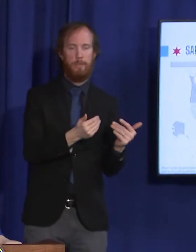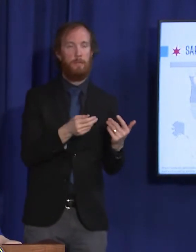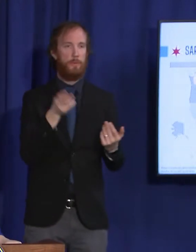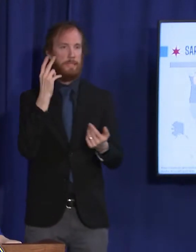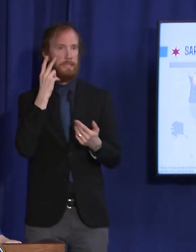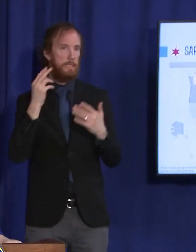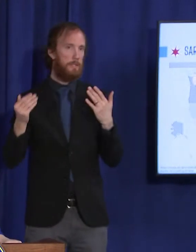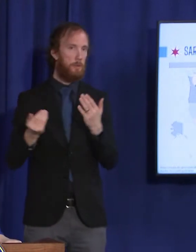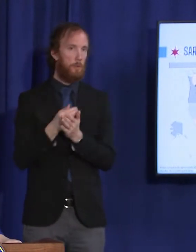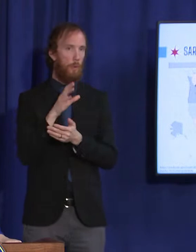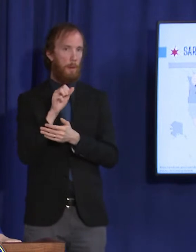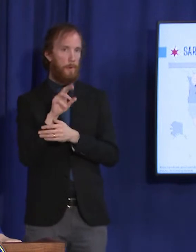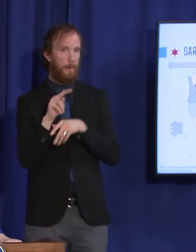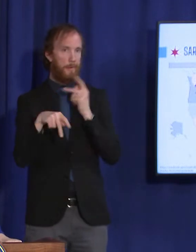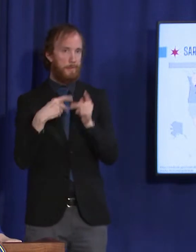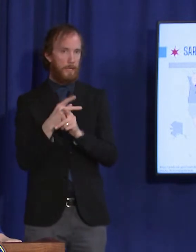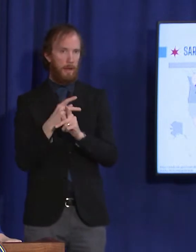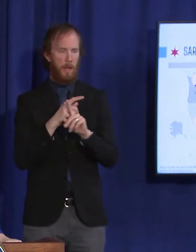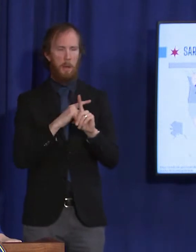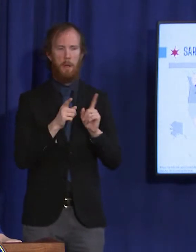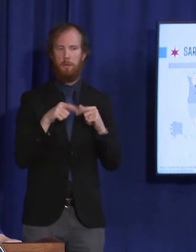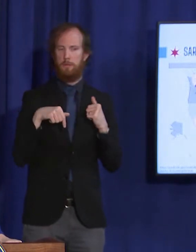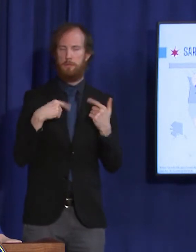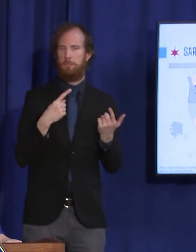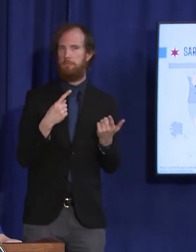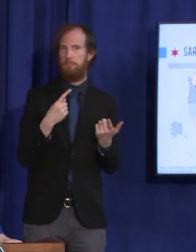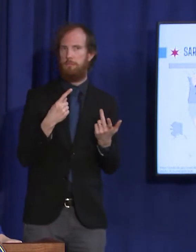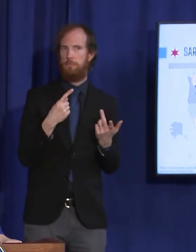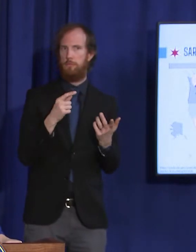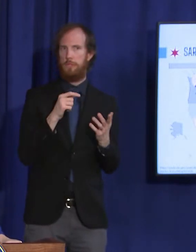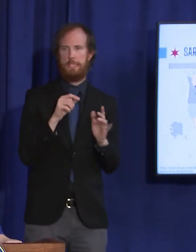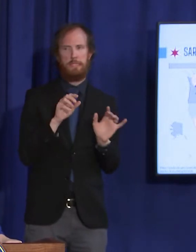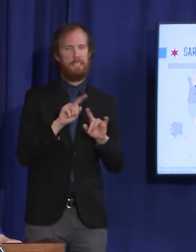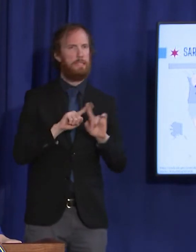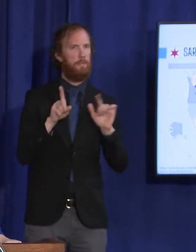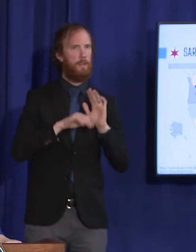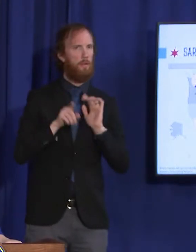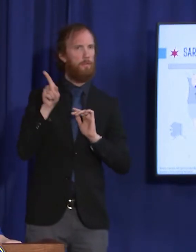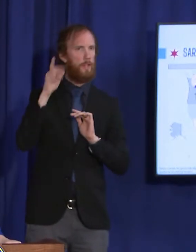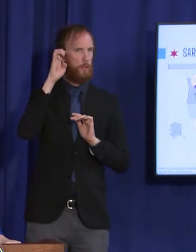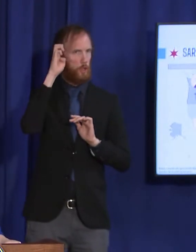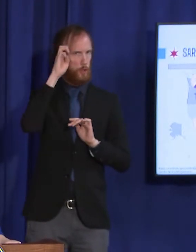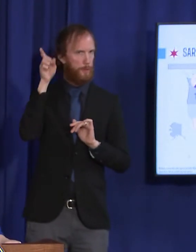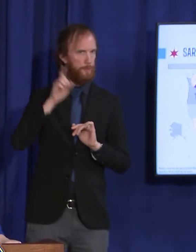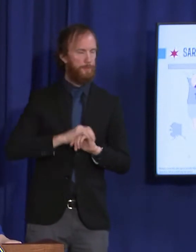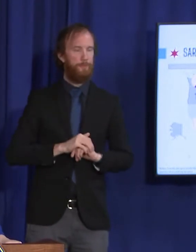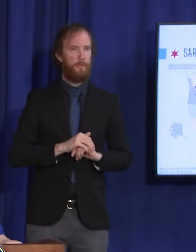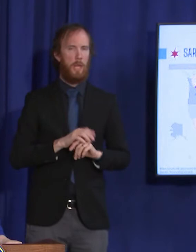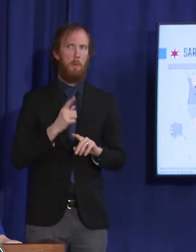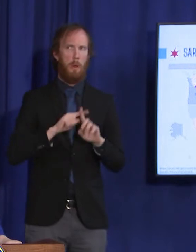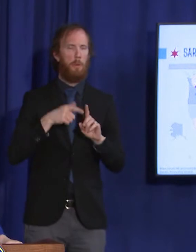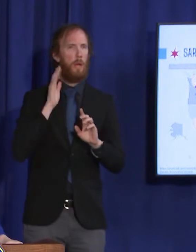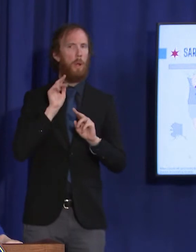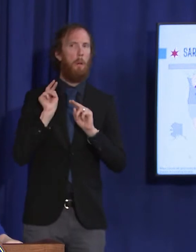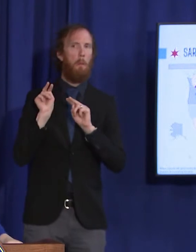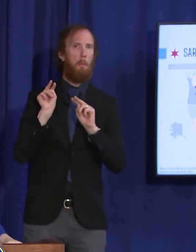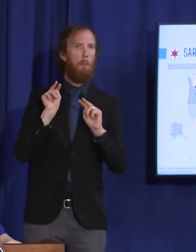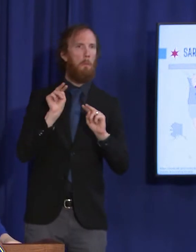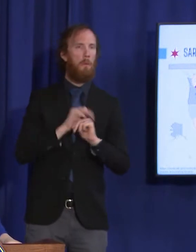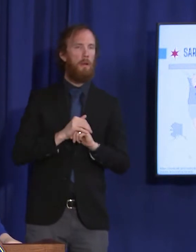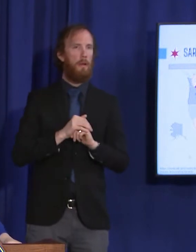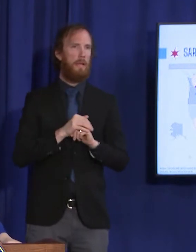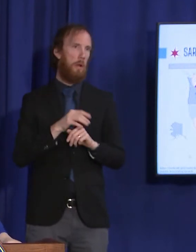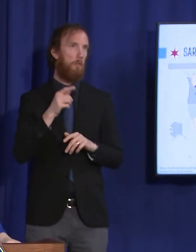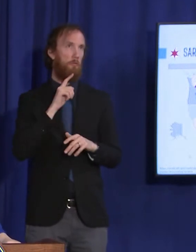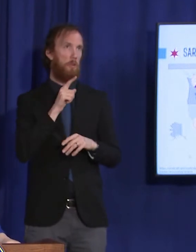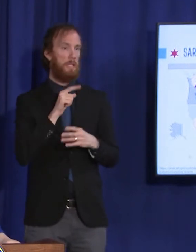we've not seen major signs like we're seeing in Europe. But what we continue to watch, we'll have a better sense of this, honestly, probably